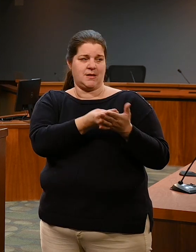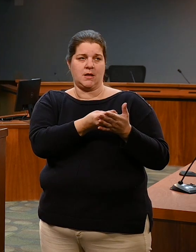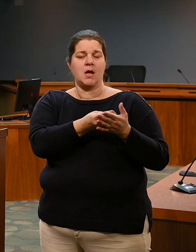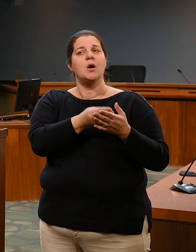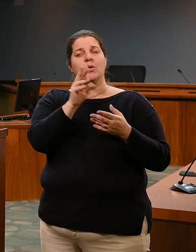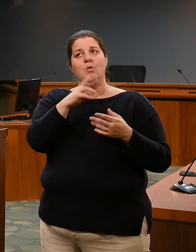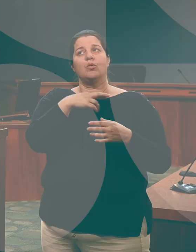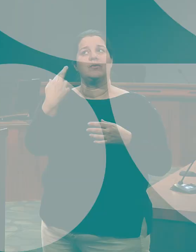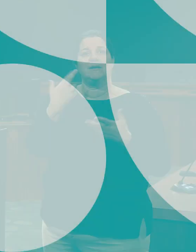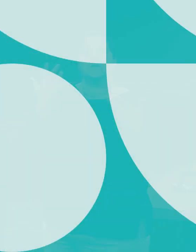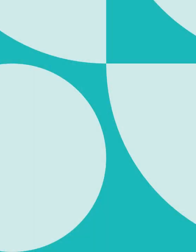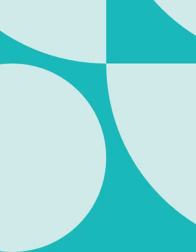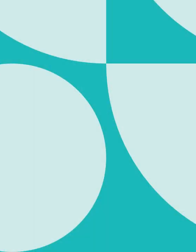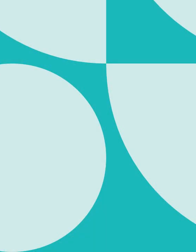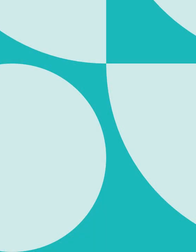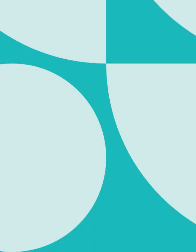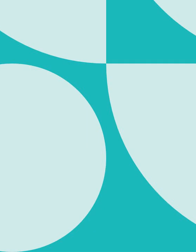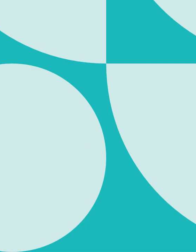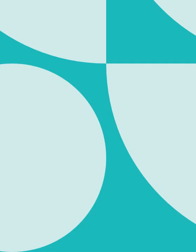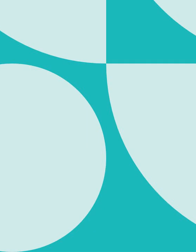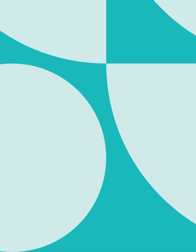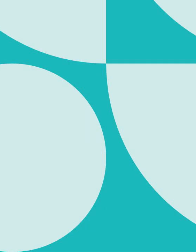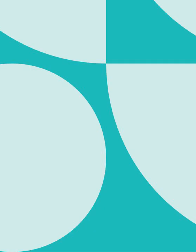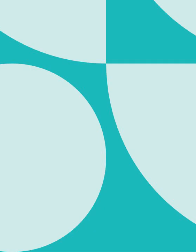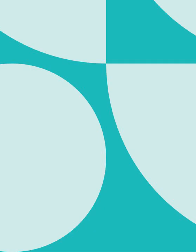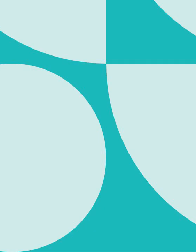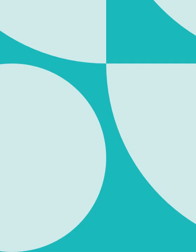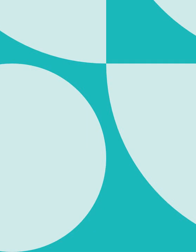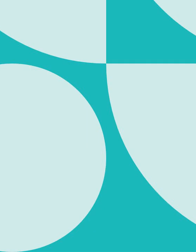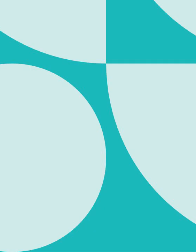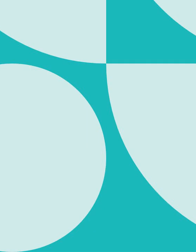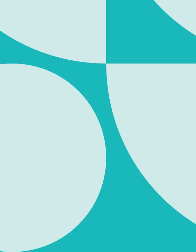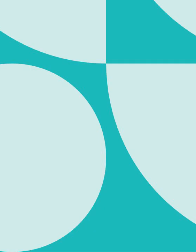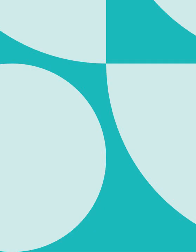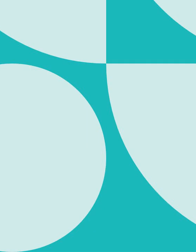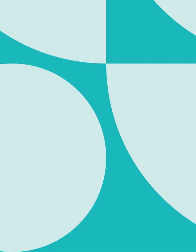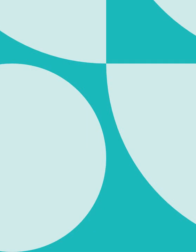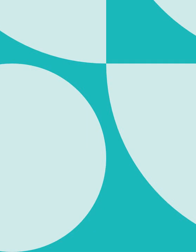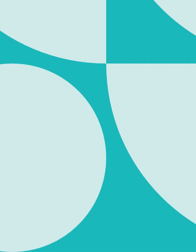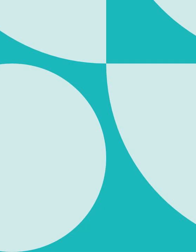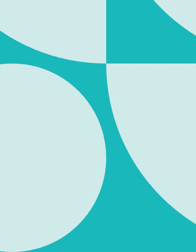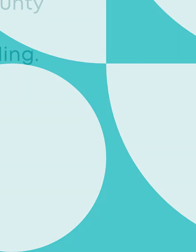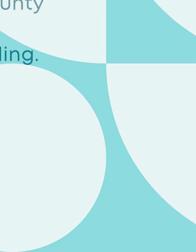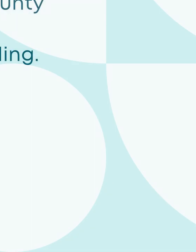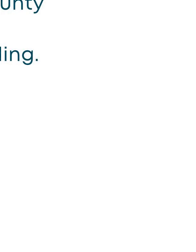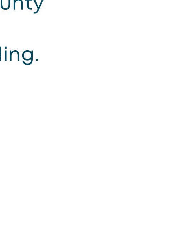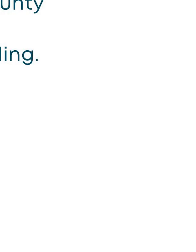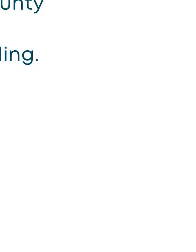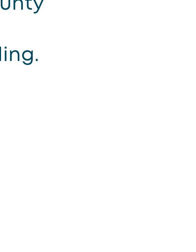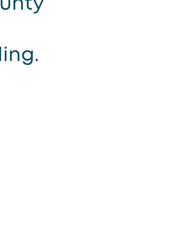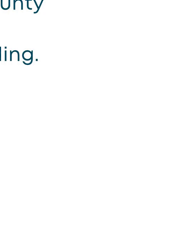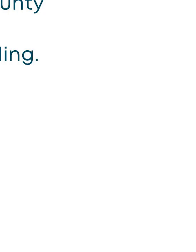the Yes Council put forward a clear, thoughtful list of recommendations, including